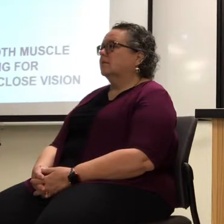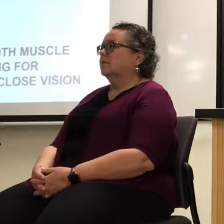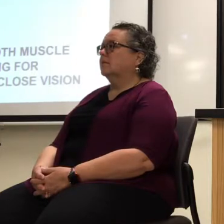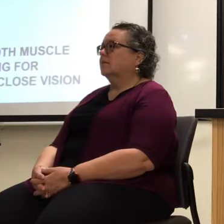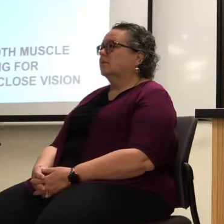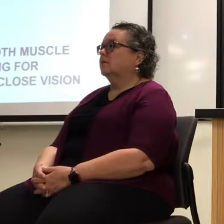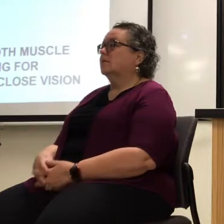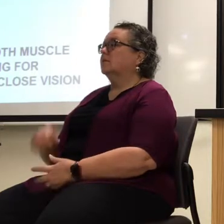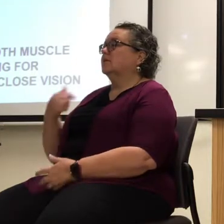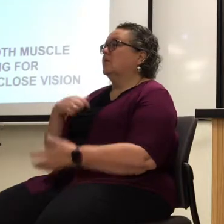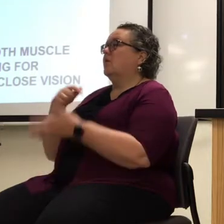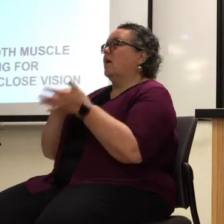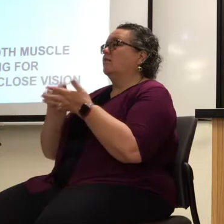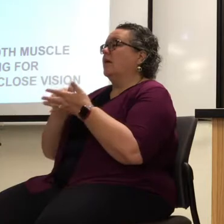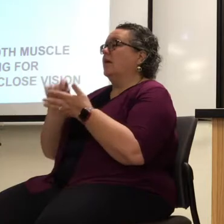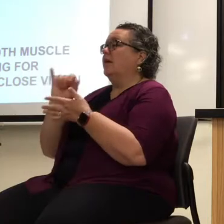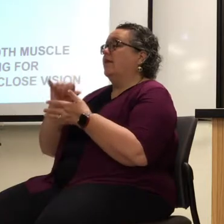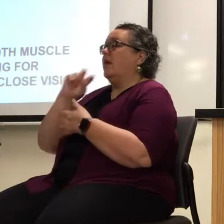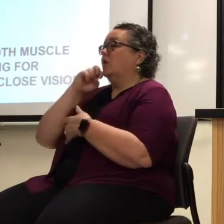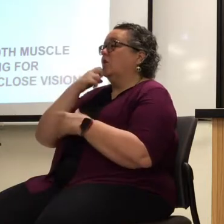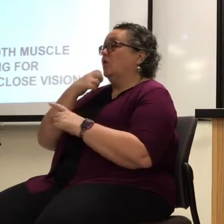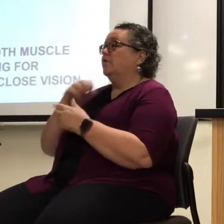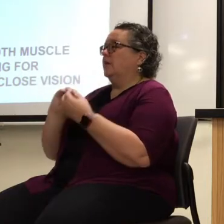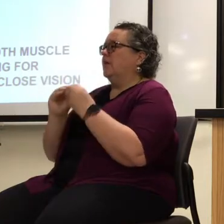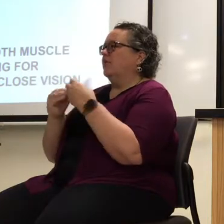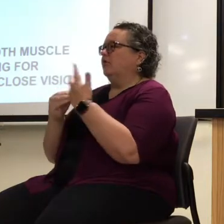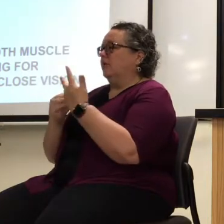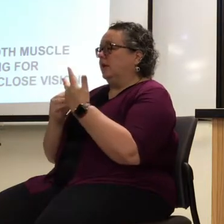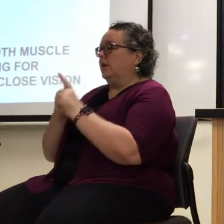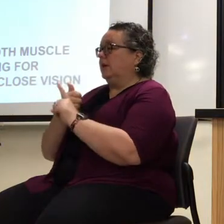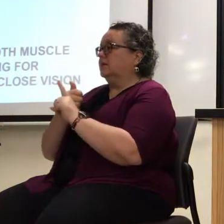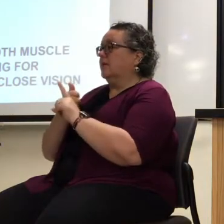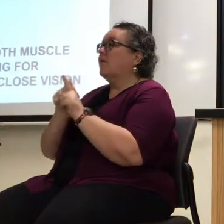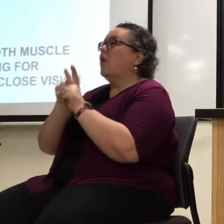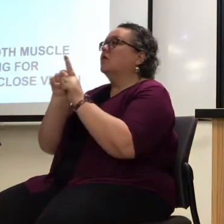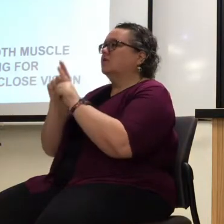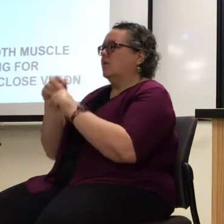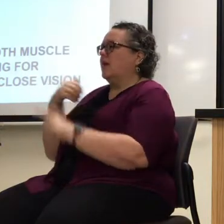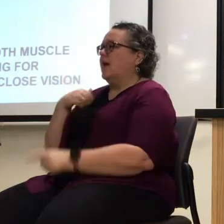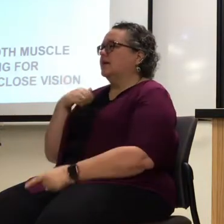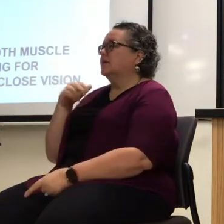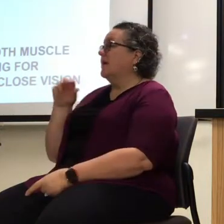So I'm writing that this nerve, 3, also has a visceral